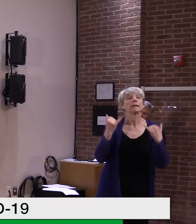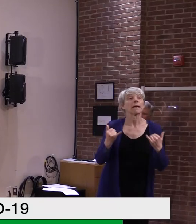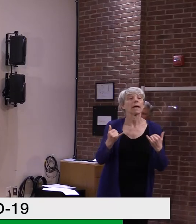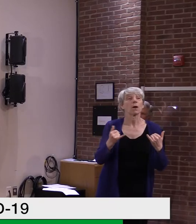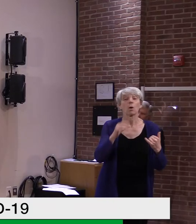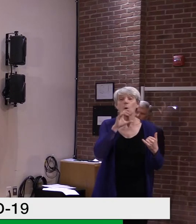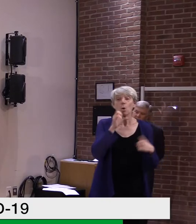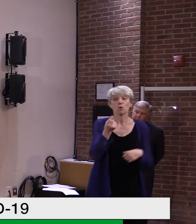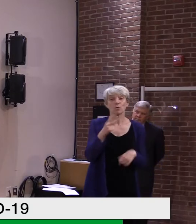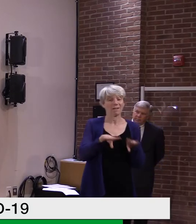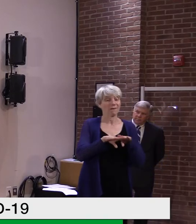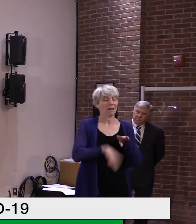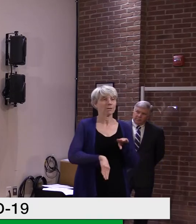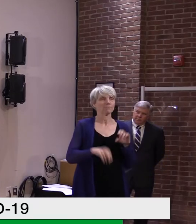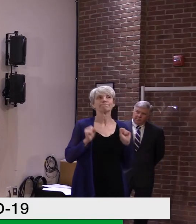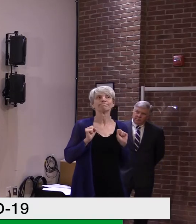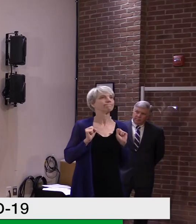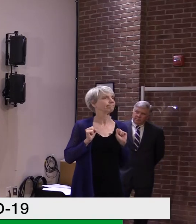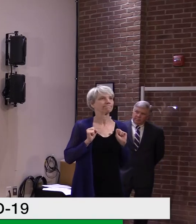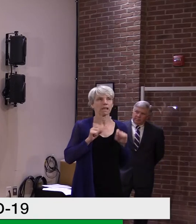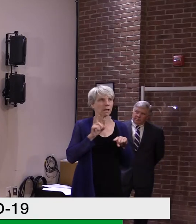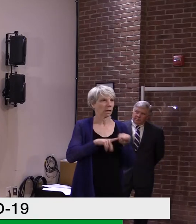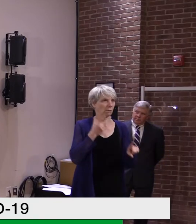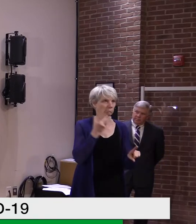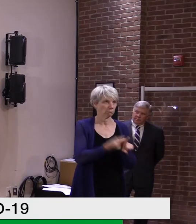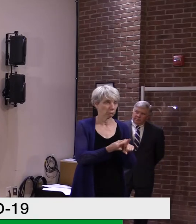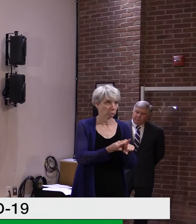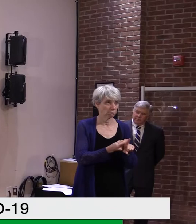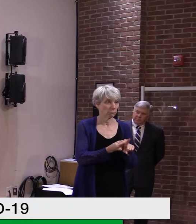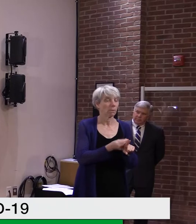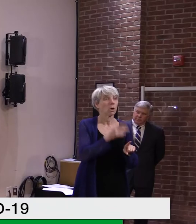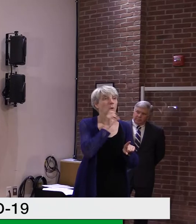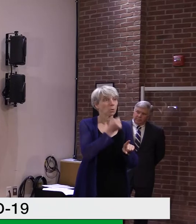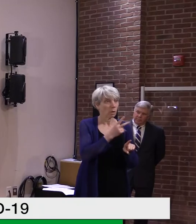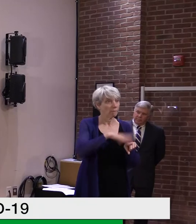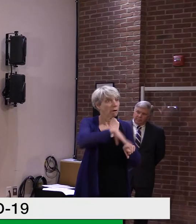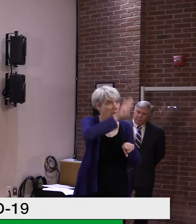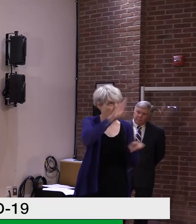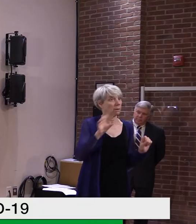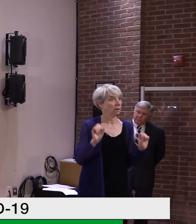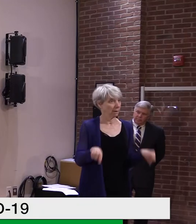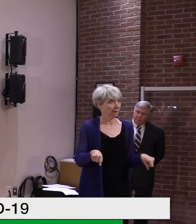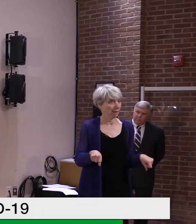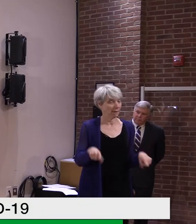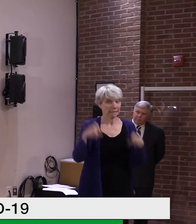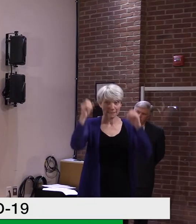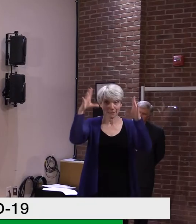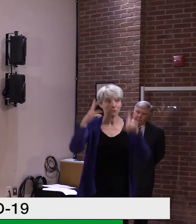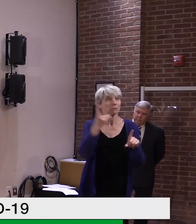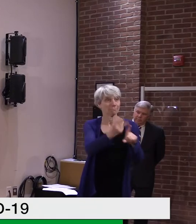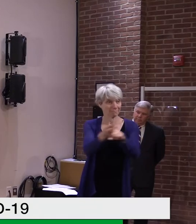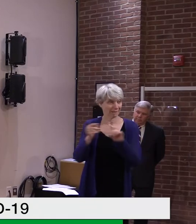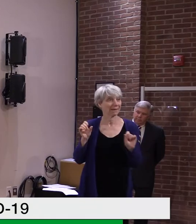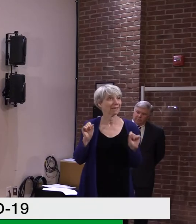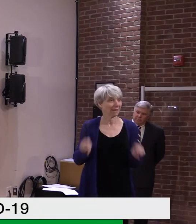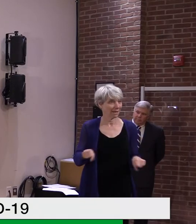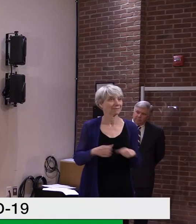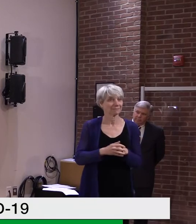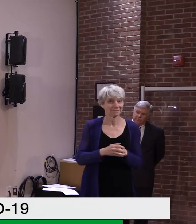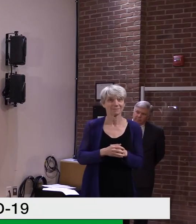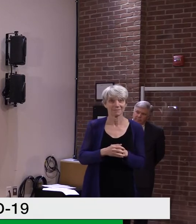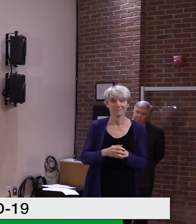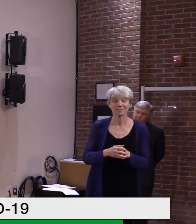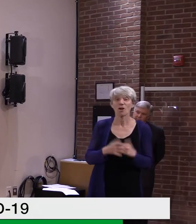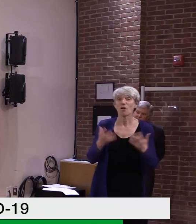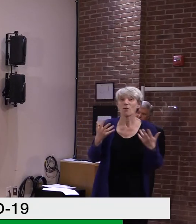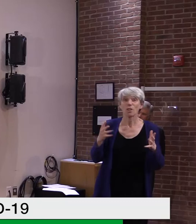under 12, but we can certainly vaccinate the teenagers and the teachers, and already we're seeing